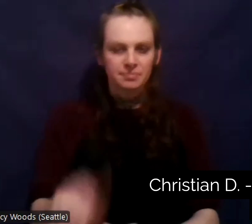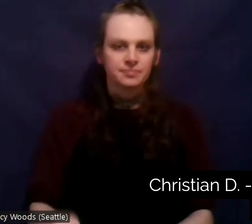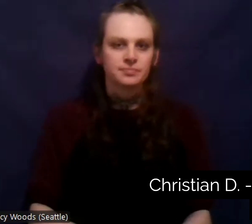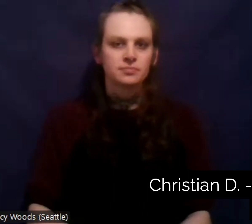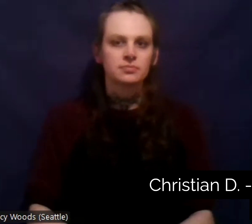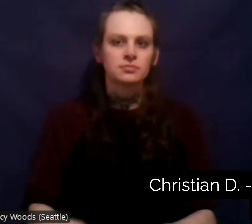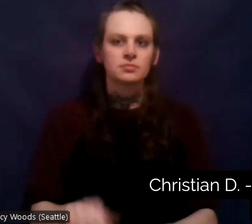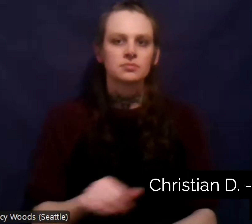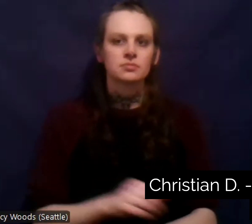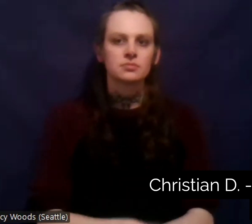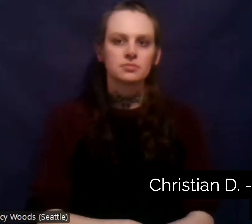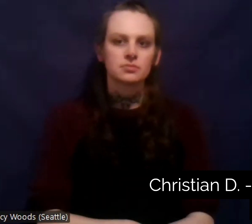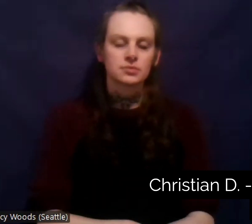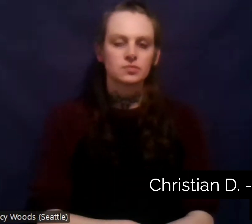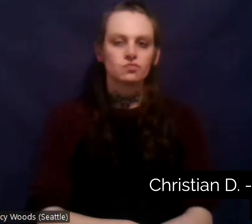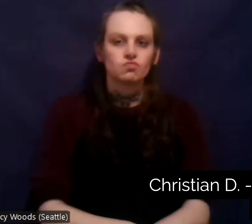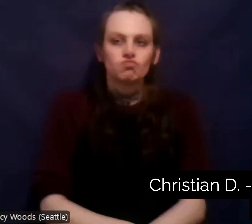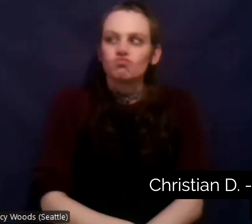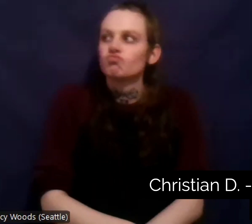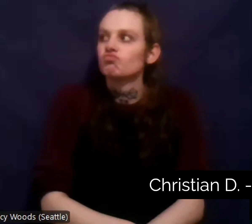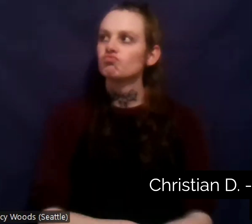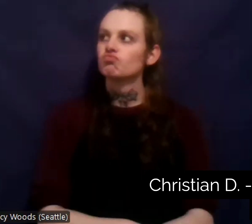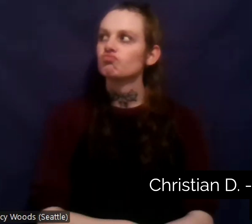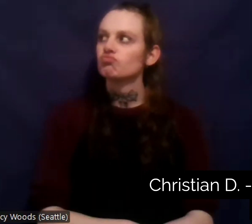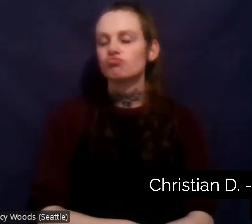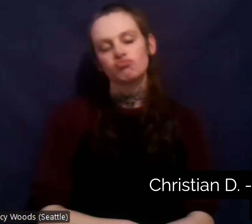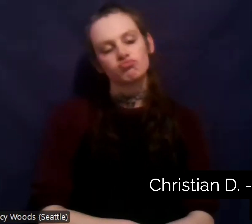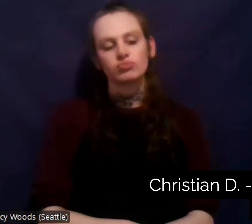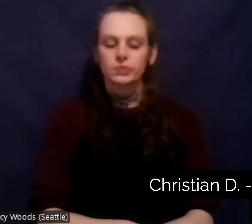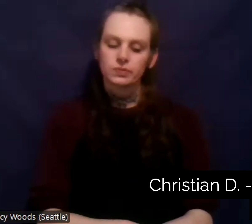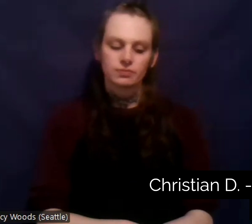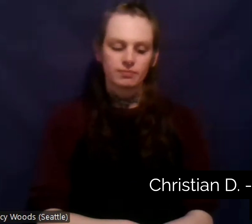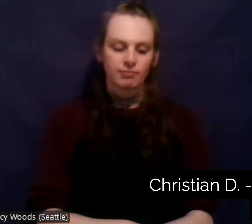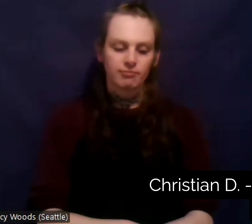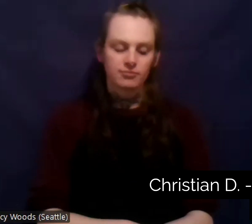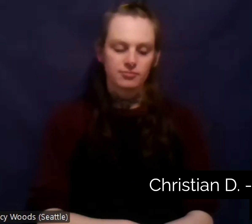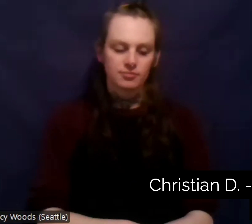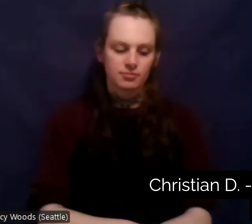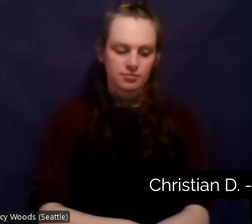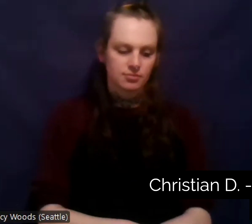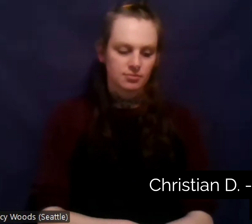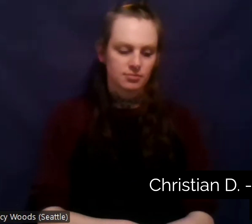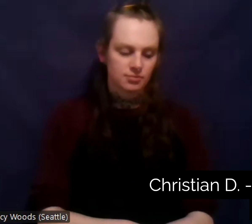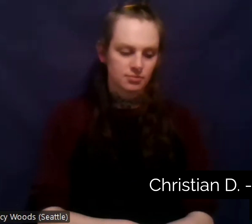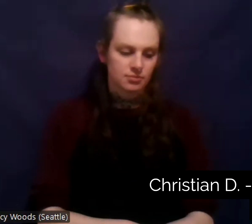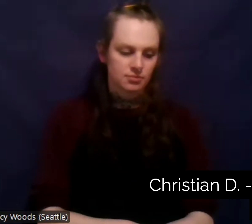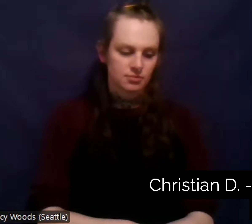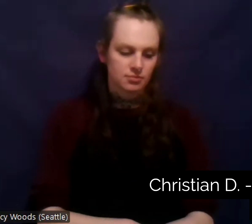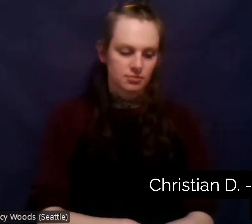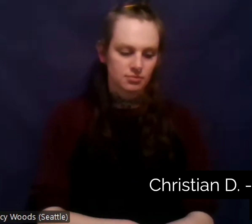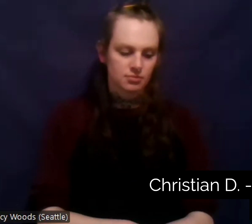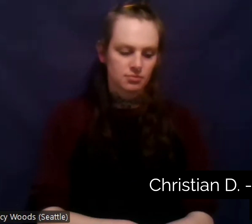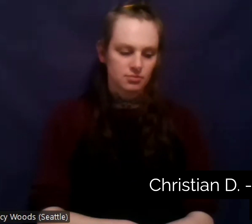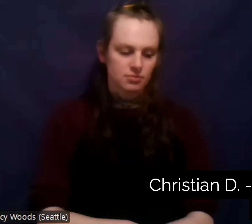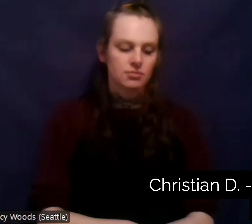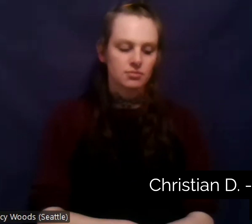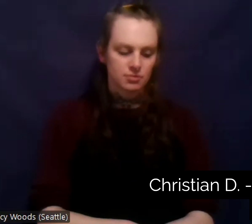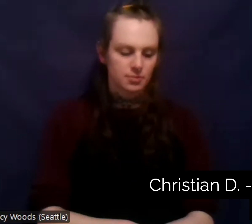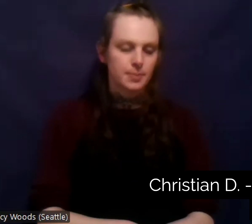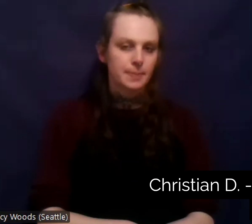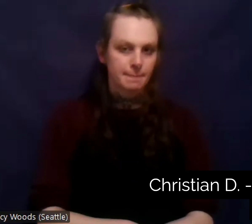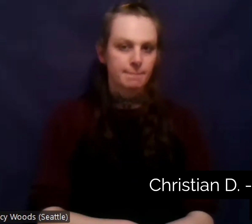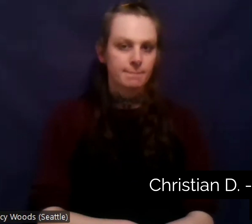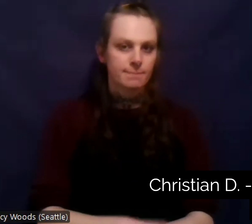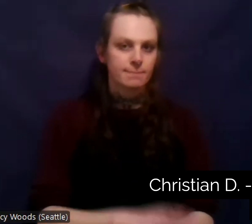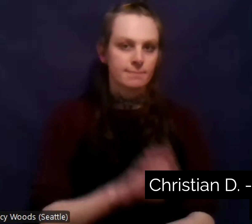And um, yeah, just it's the lifestyle